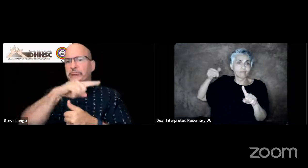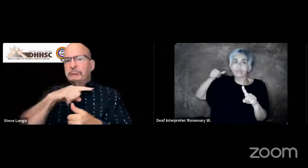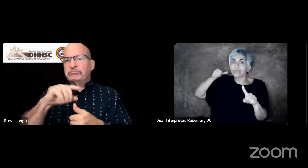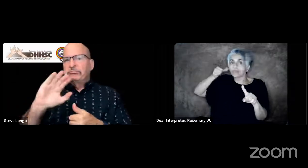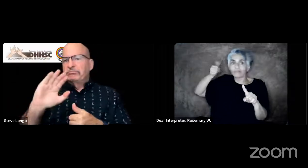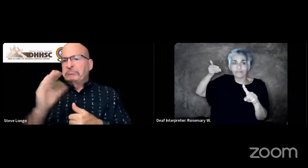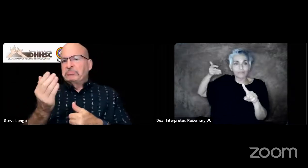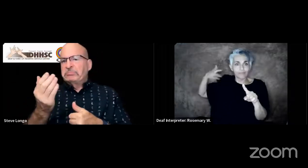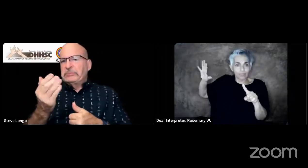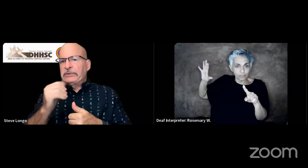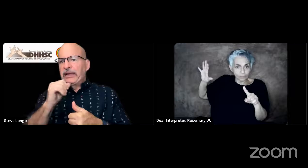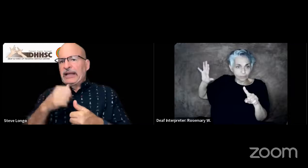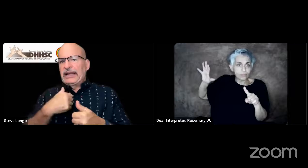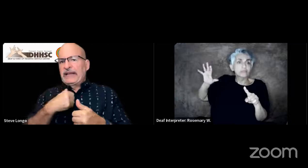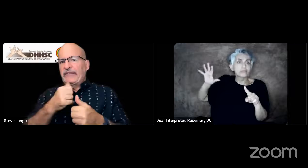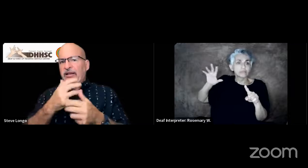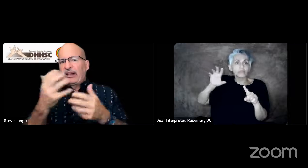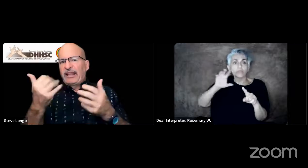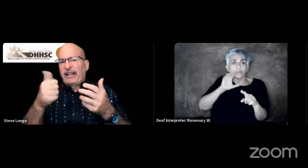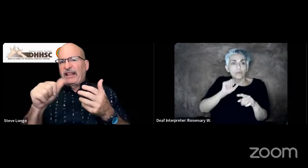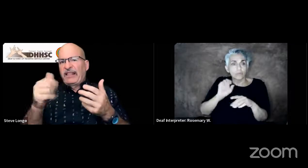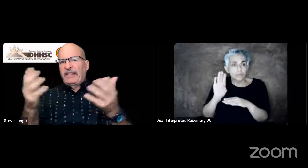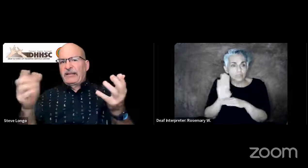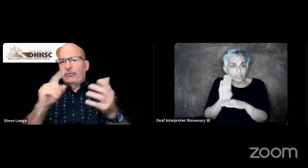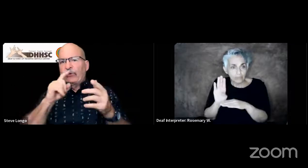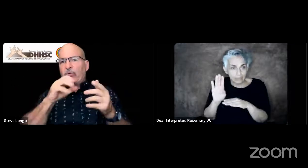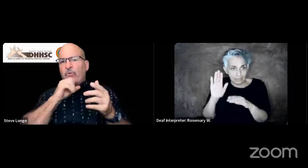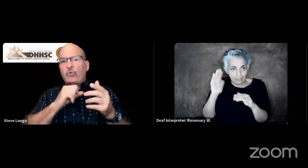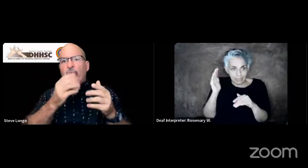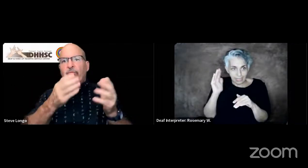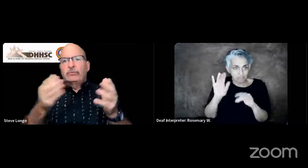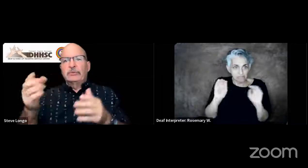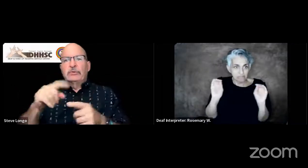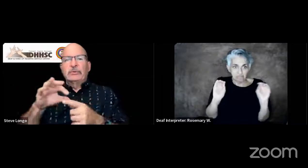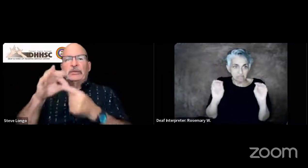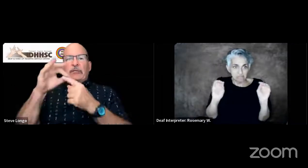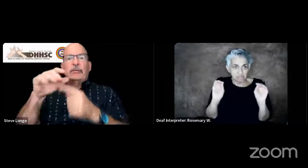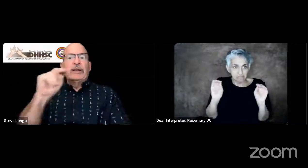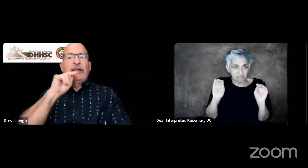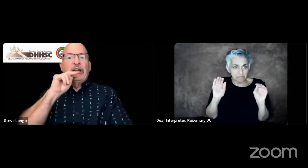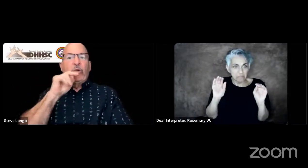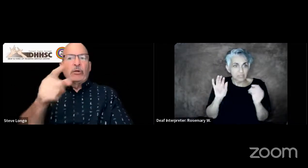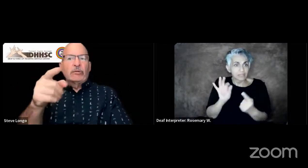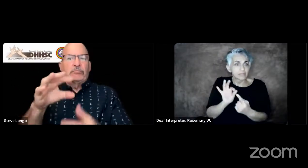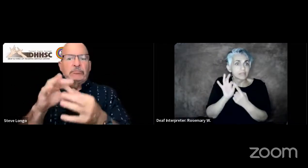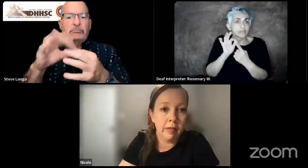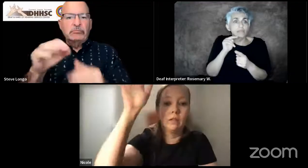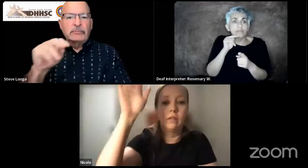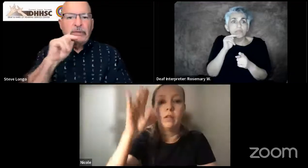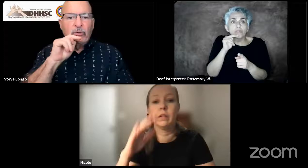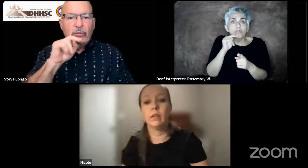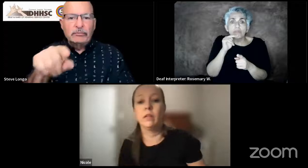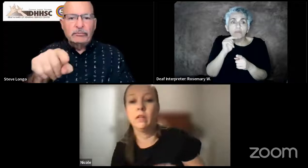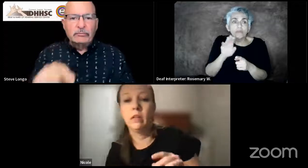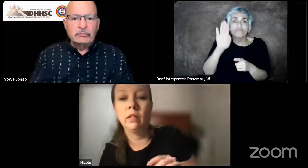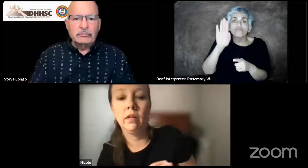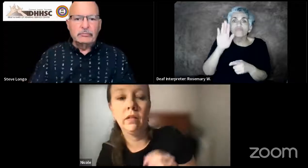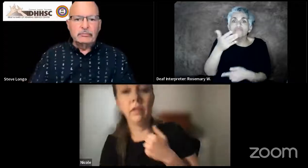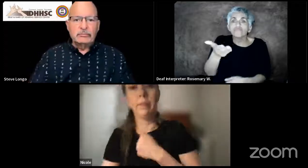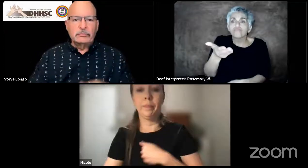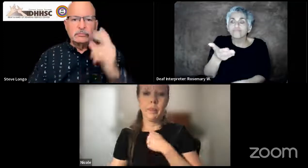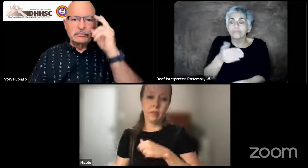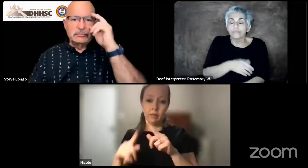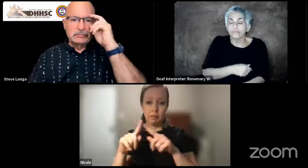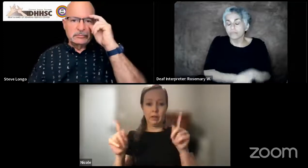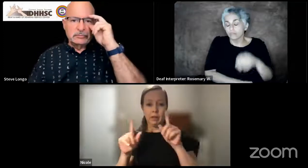we've started in the past that need to be worked on, but I don't believe that we have anything that falls under that